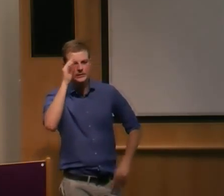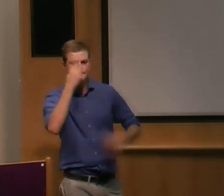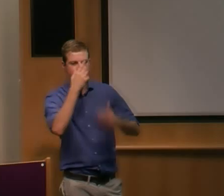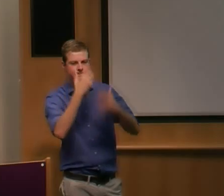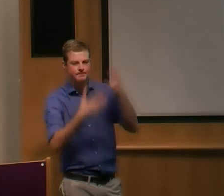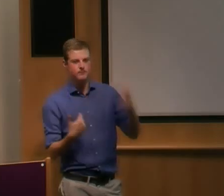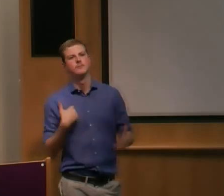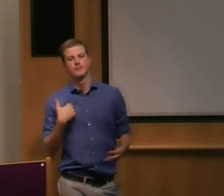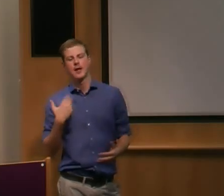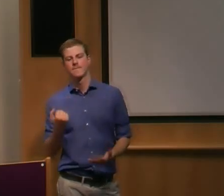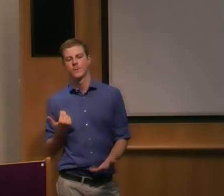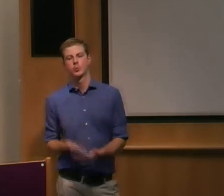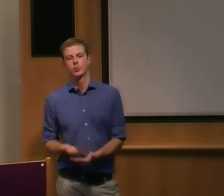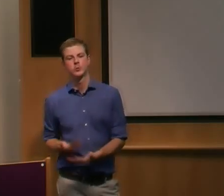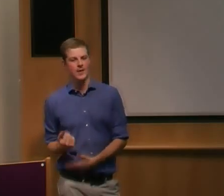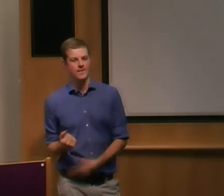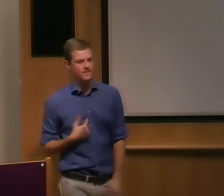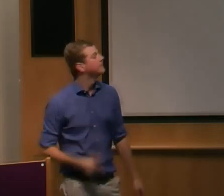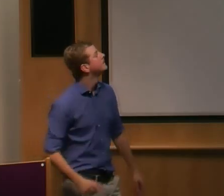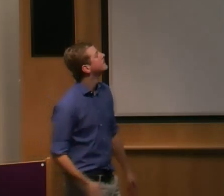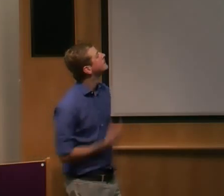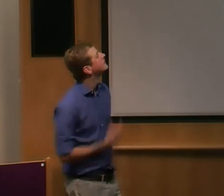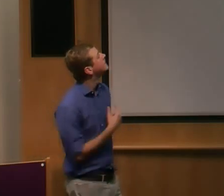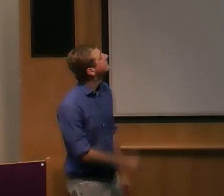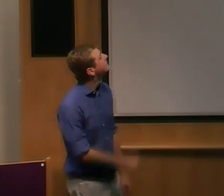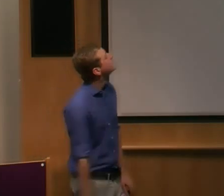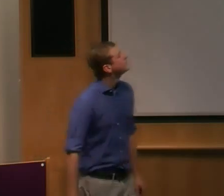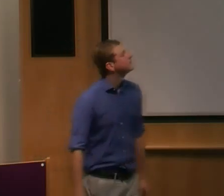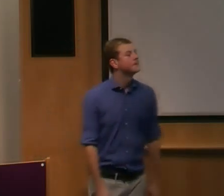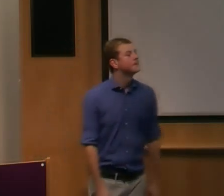There are threats to our future. And let me tell you what some of those are.